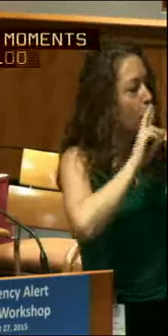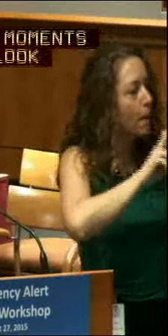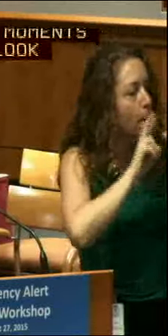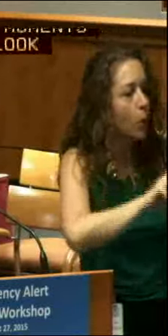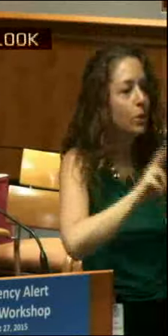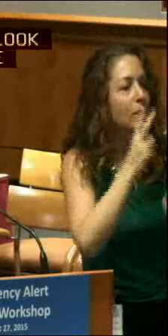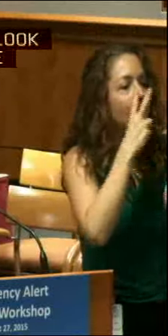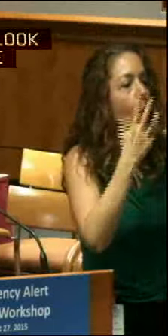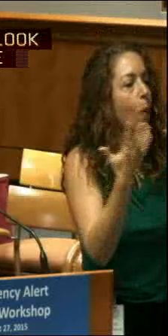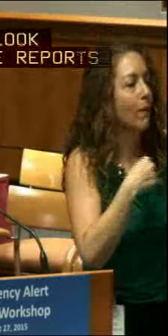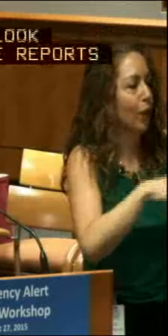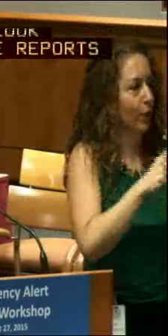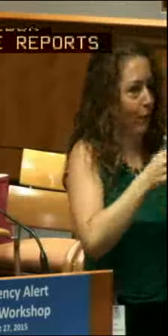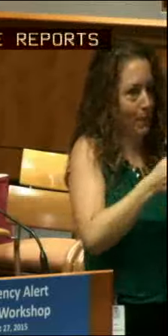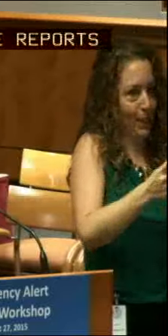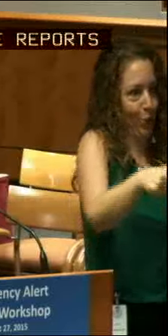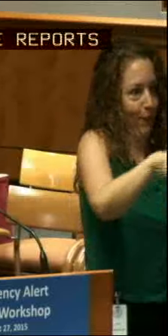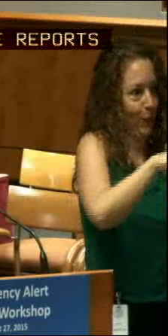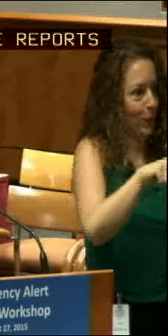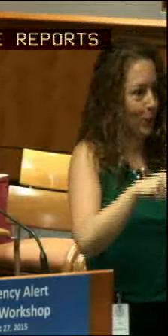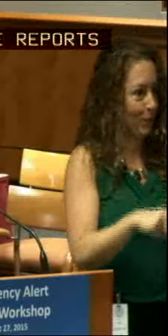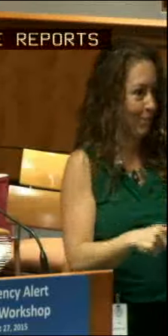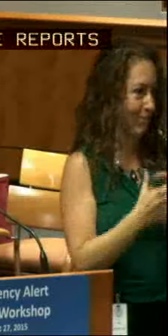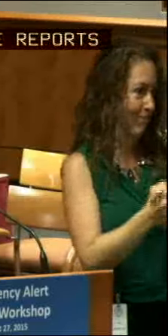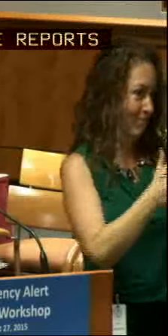have learned from each of you. Godspeed.